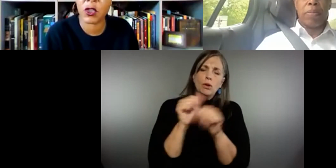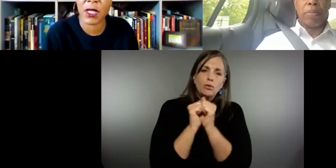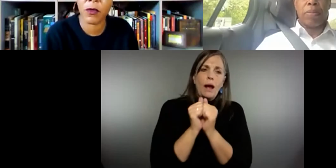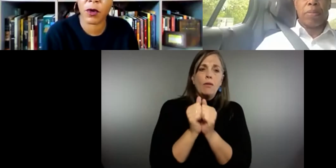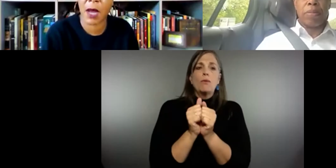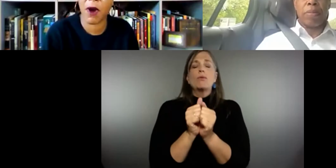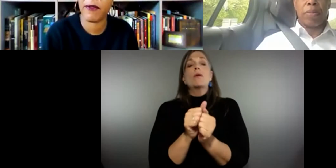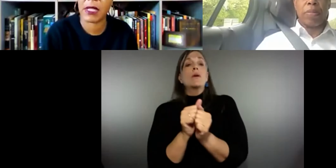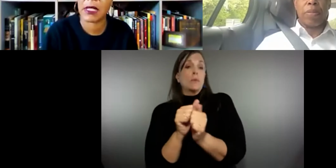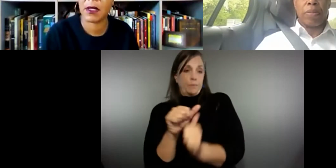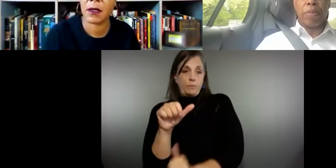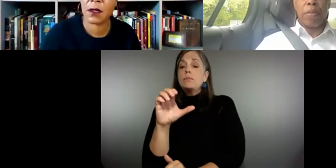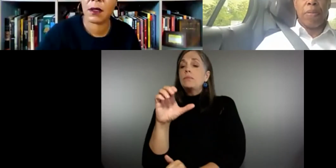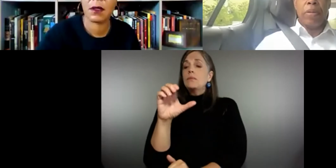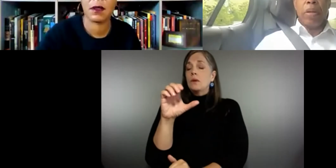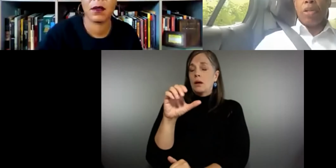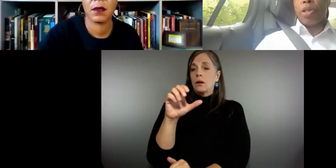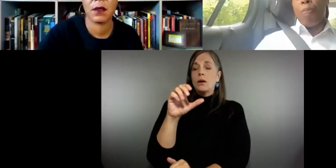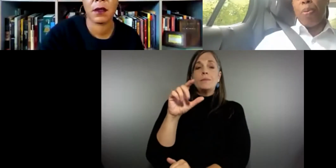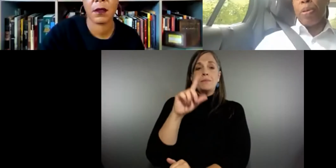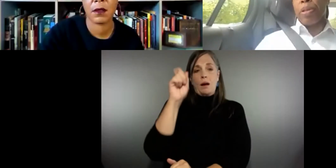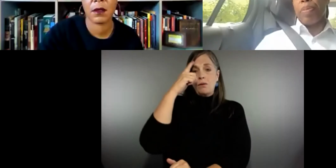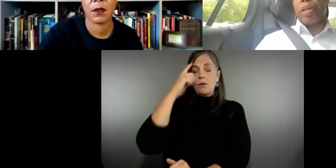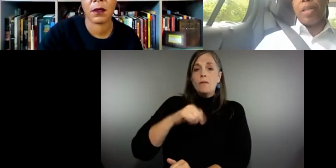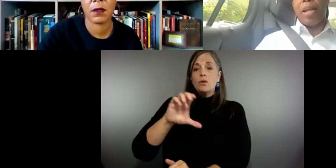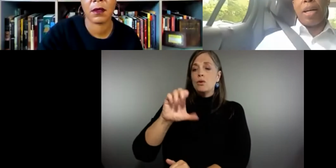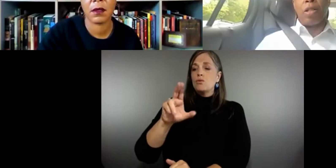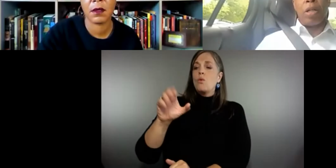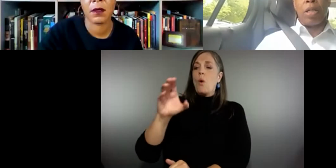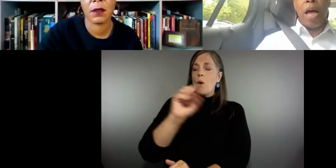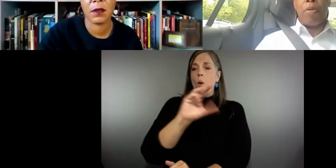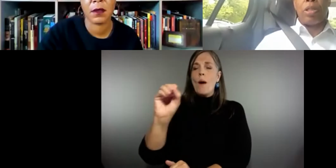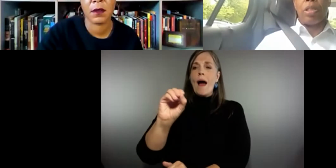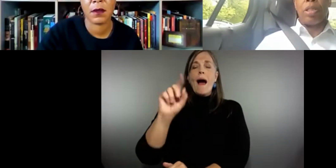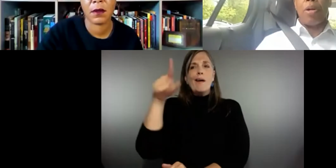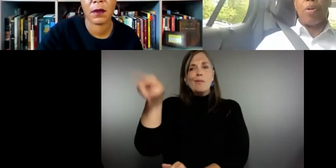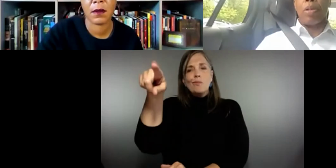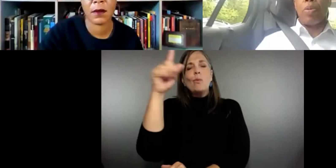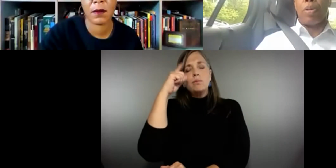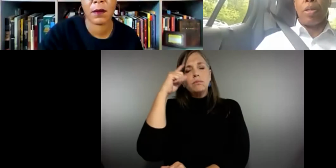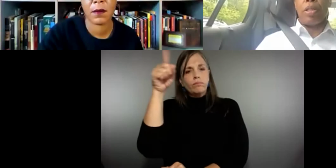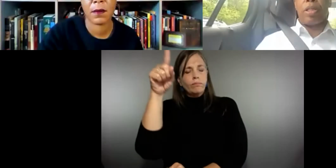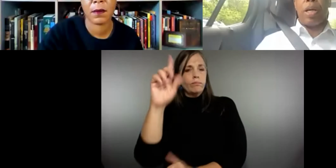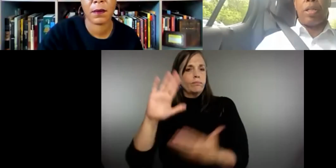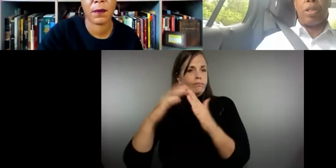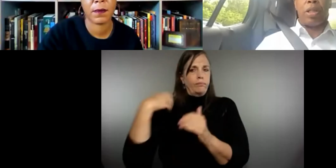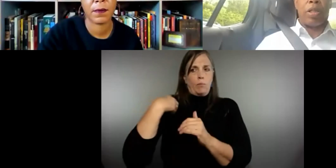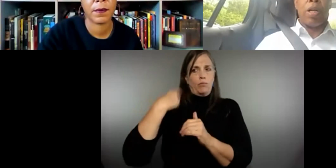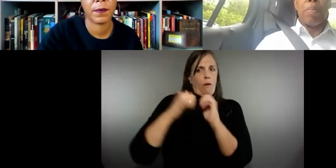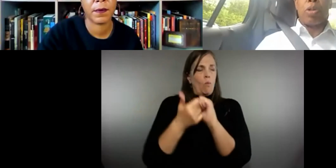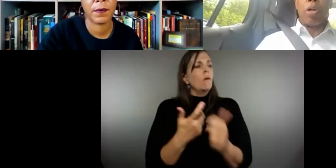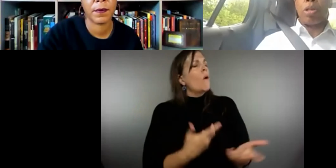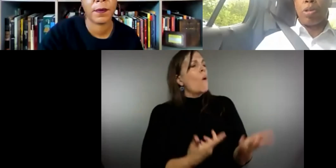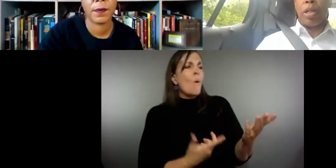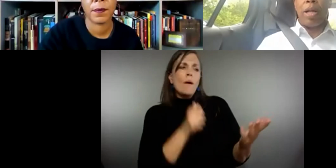through some of these agendas for non-profits are so important because that lack of collaboration is not only within the city agencies